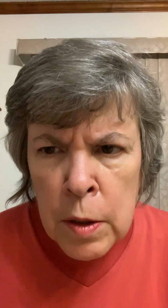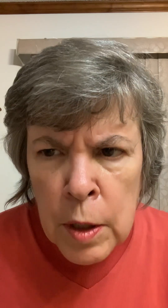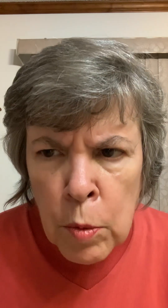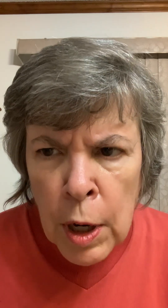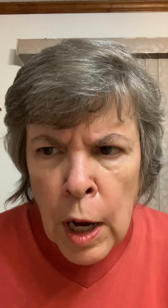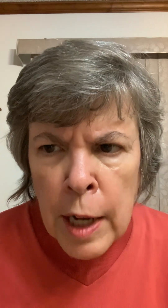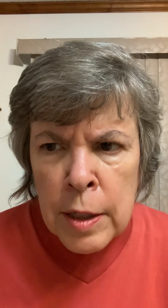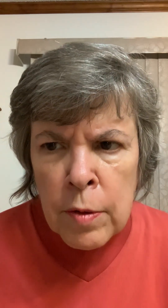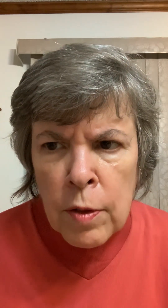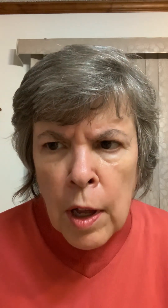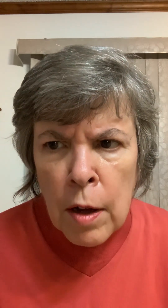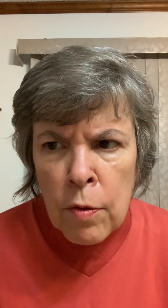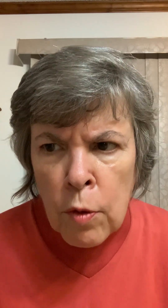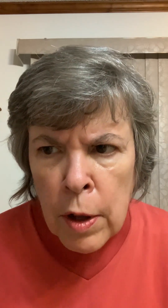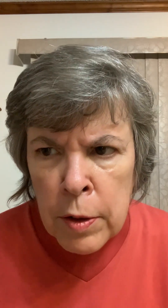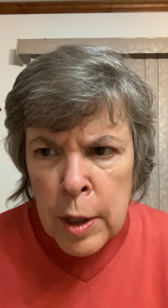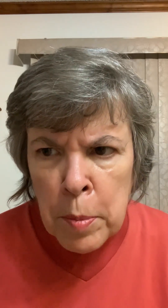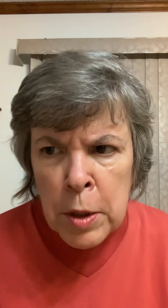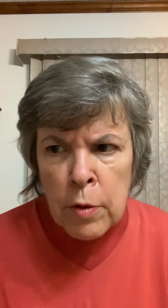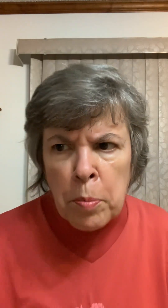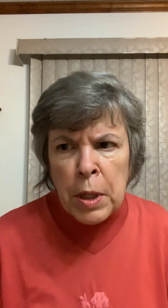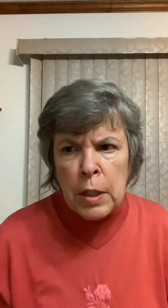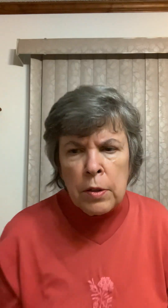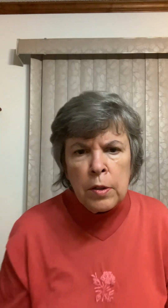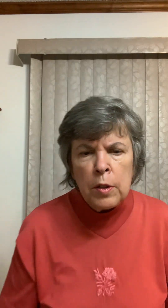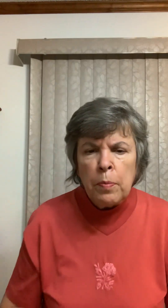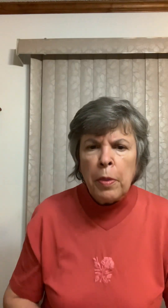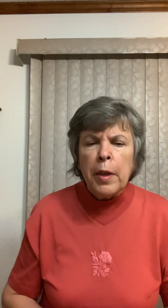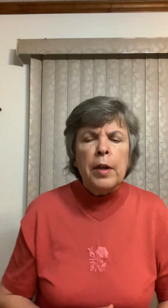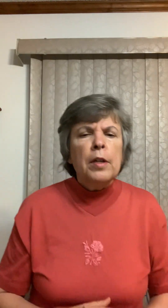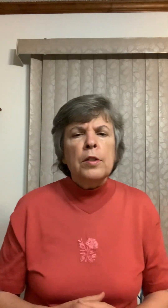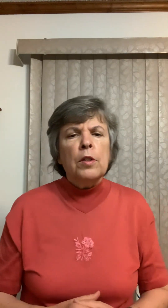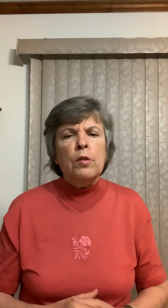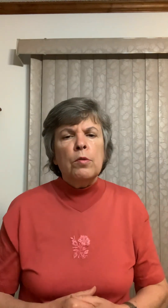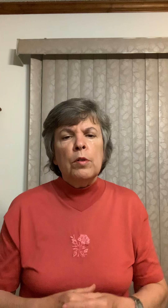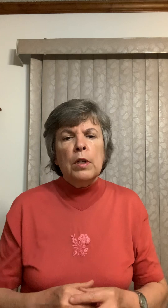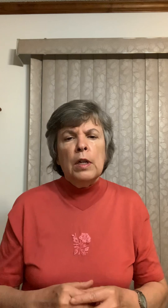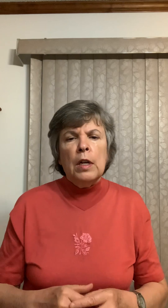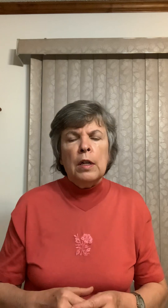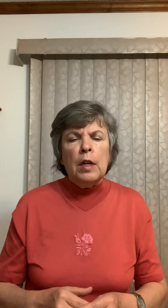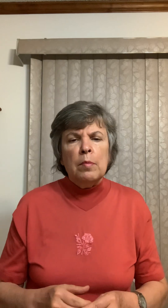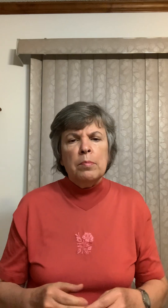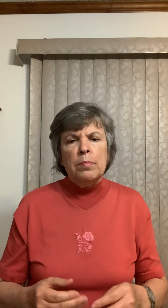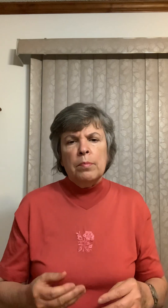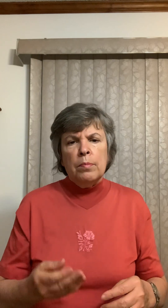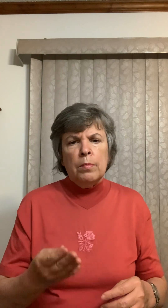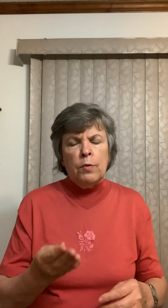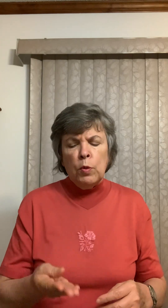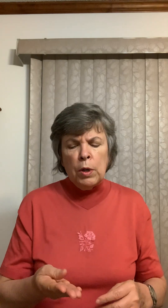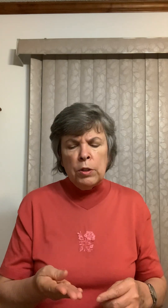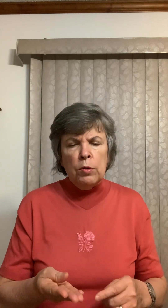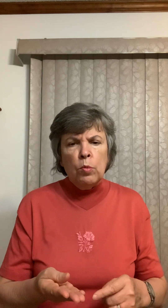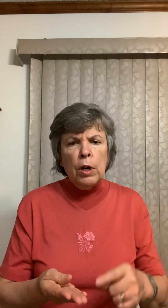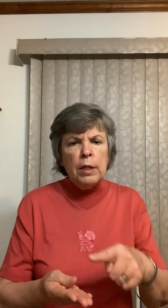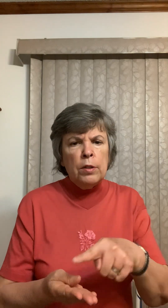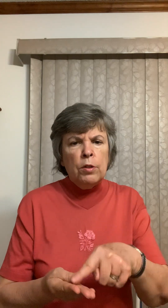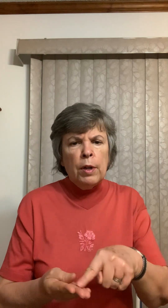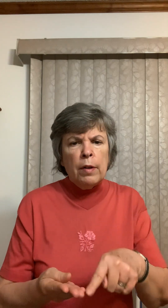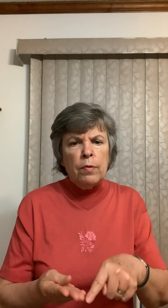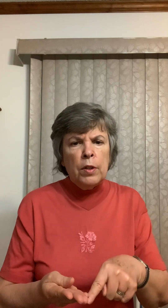what heights of love, what depths of peace. So if you want to do what, you have